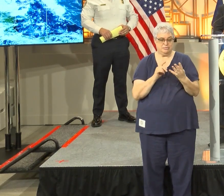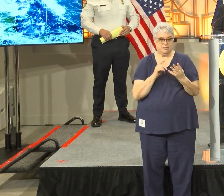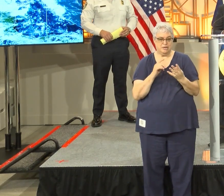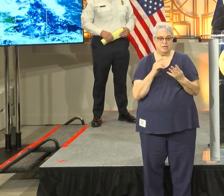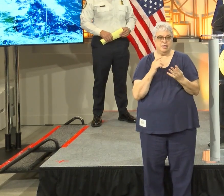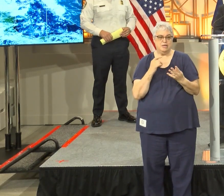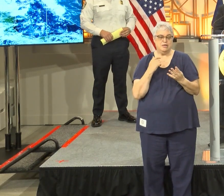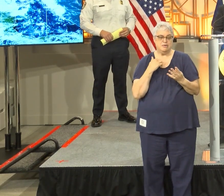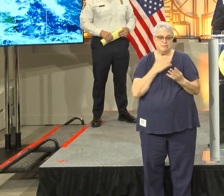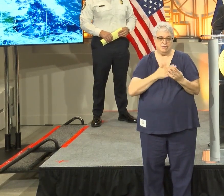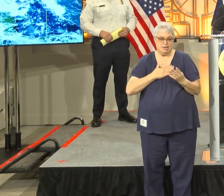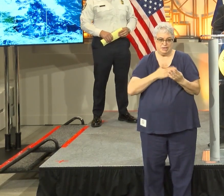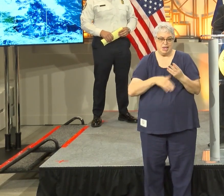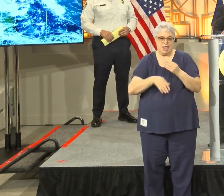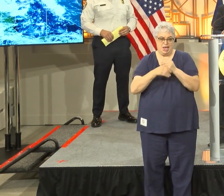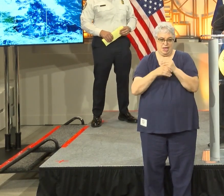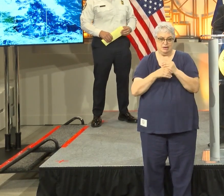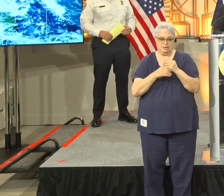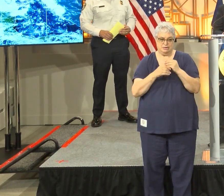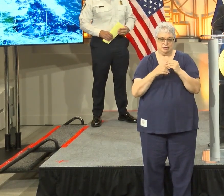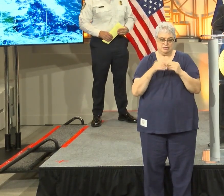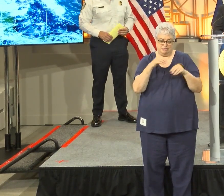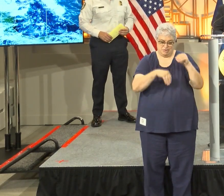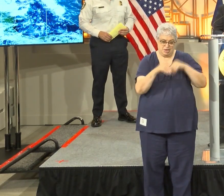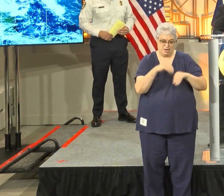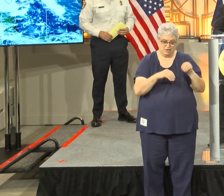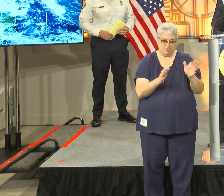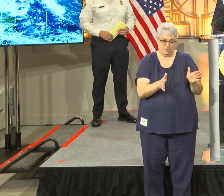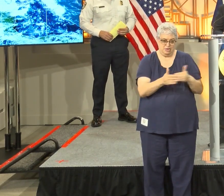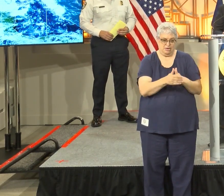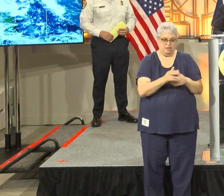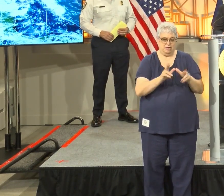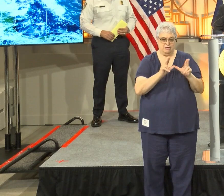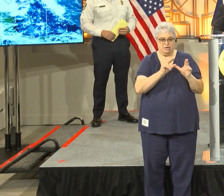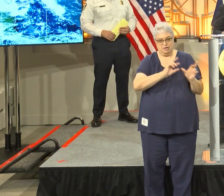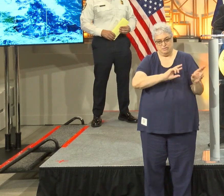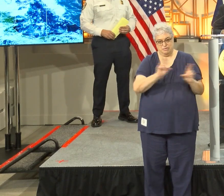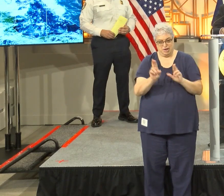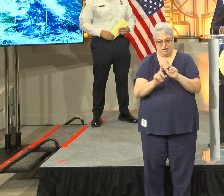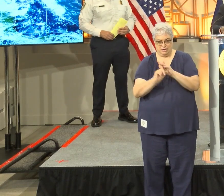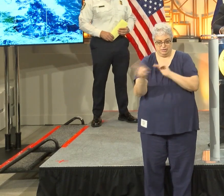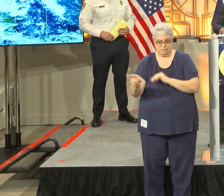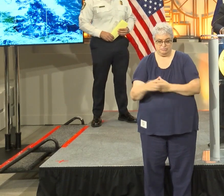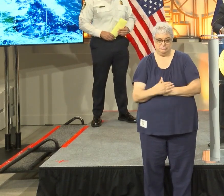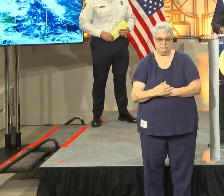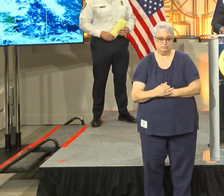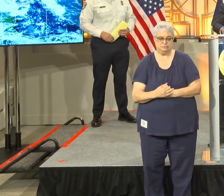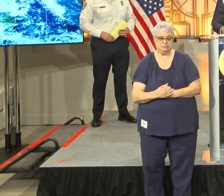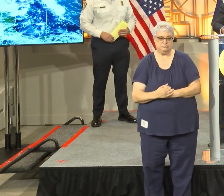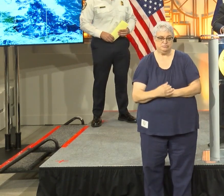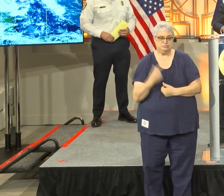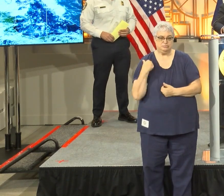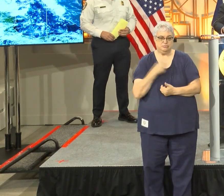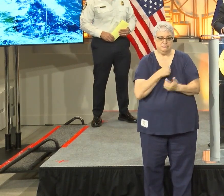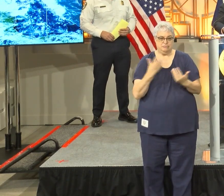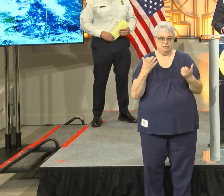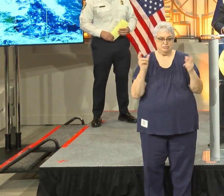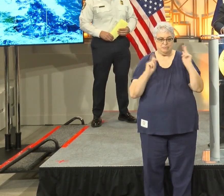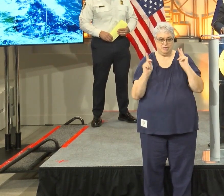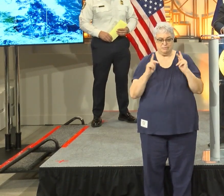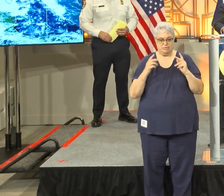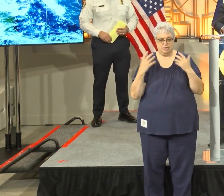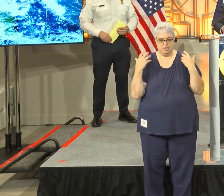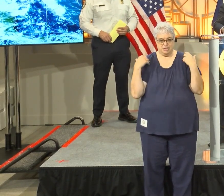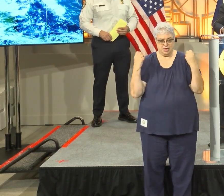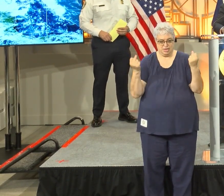But there are some additional things you need to have as a part of your hurricane preparedness kit. We have plans in place to protect the public's health